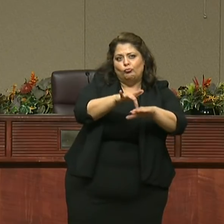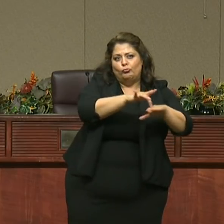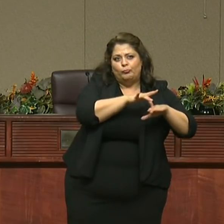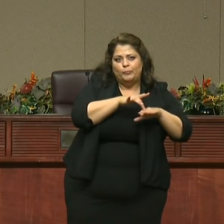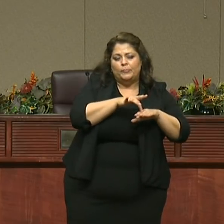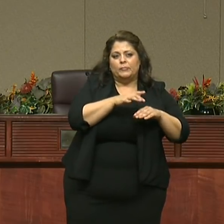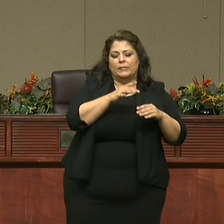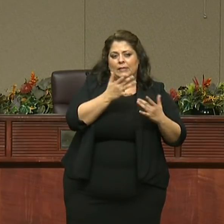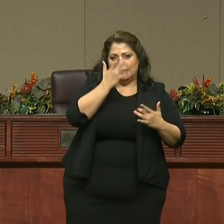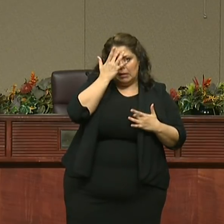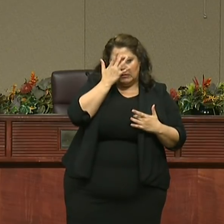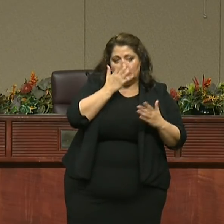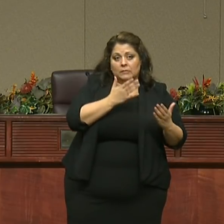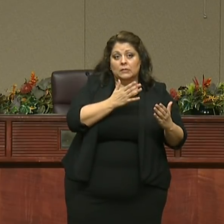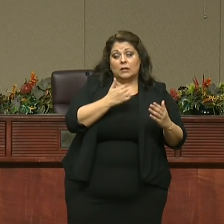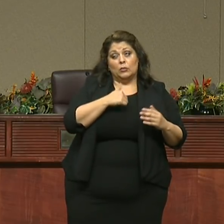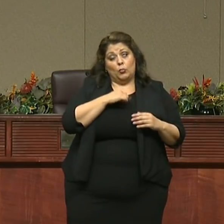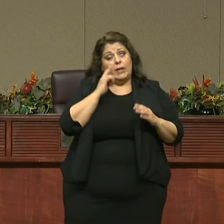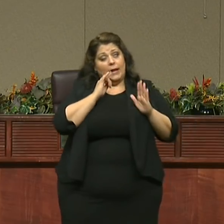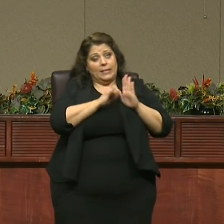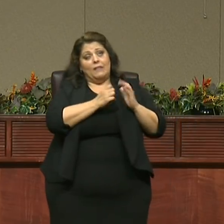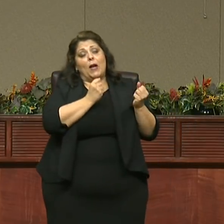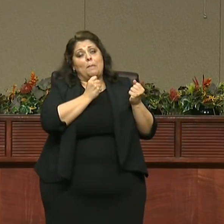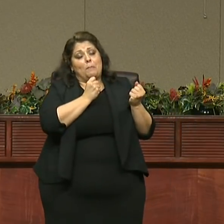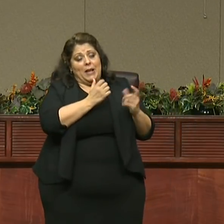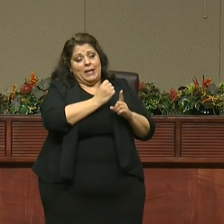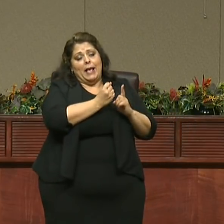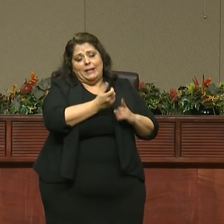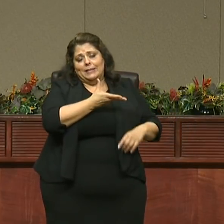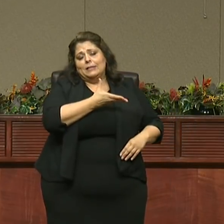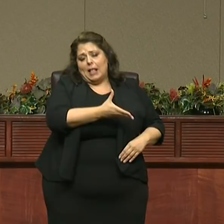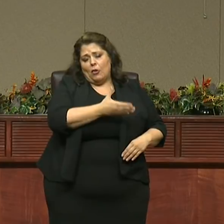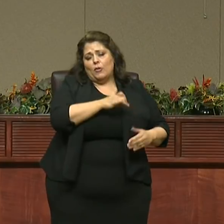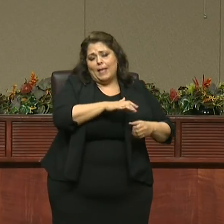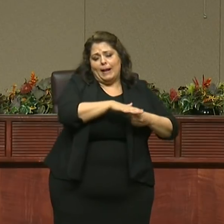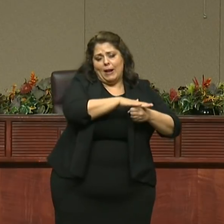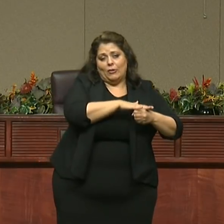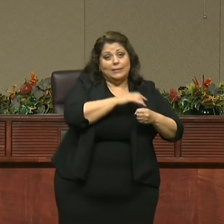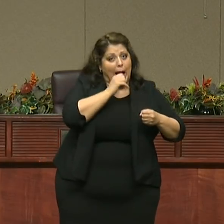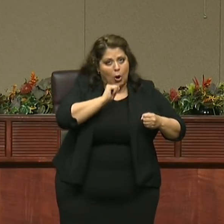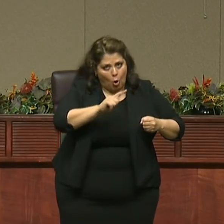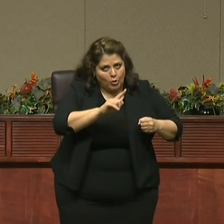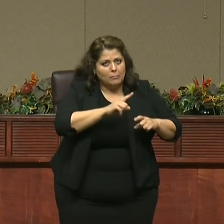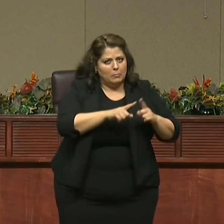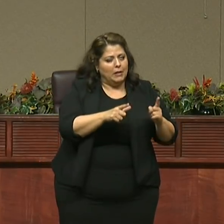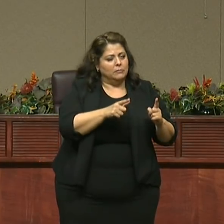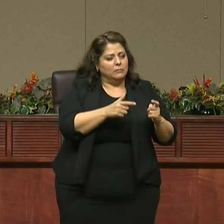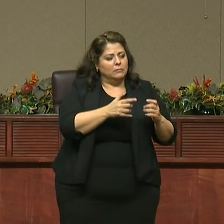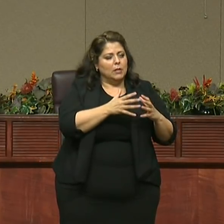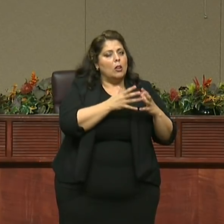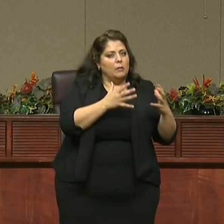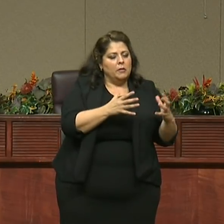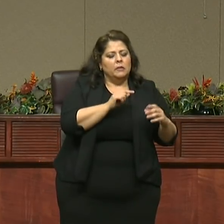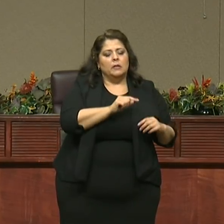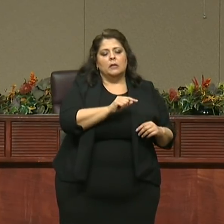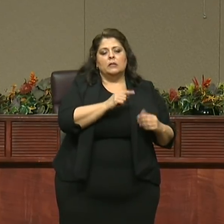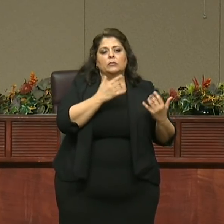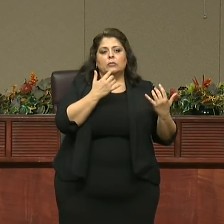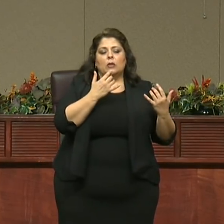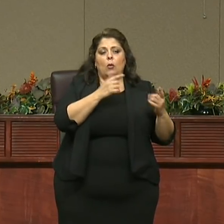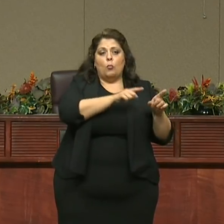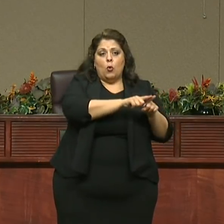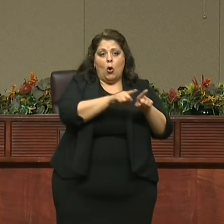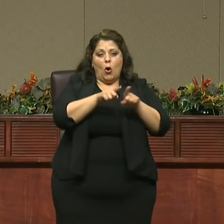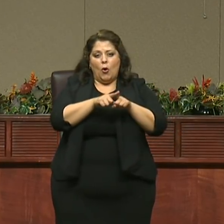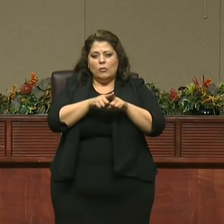of the cases. Not every case, but many cases in those areas. And we are looking into more